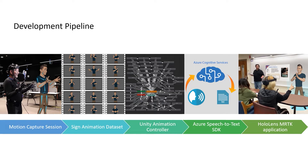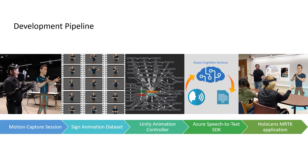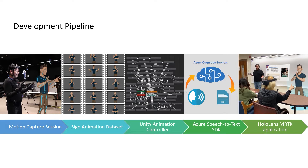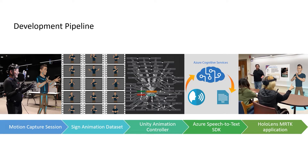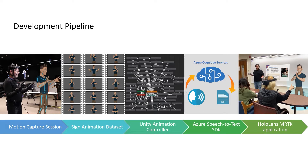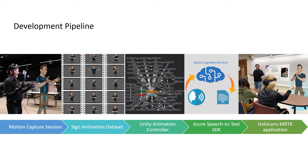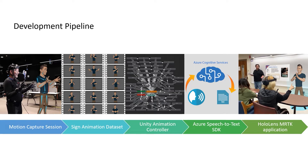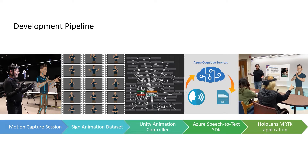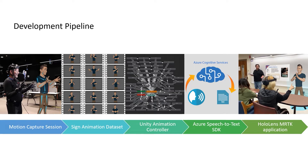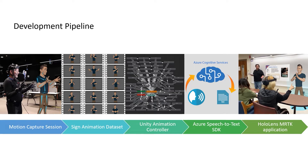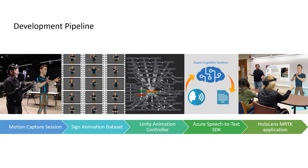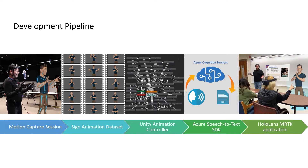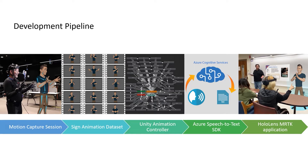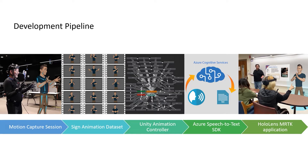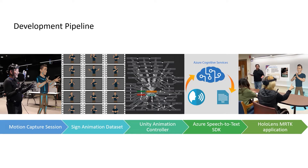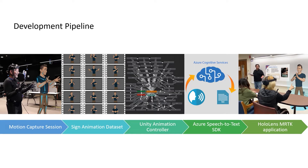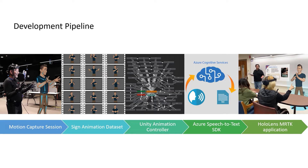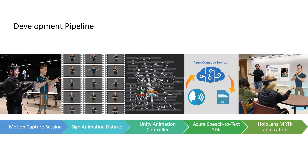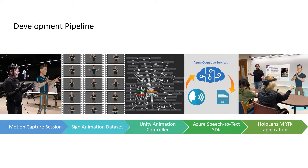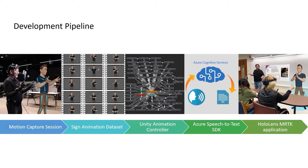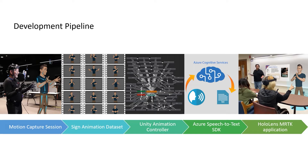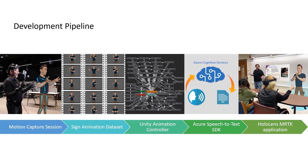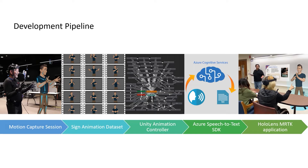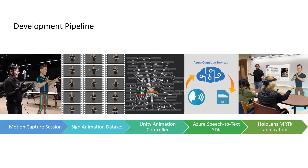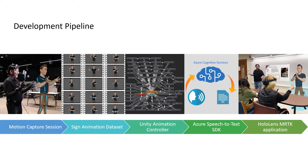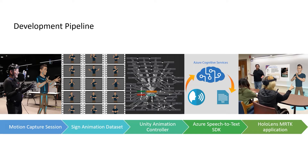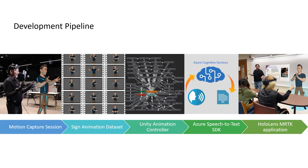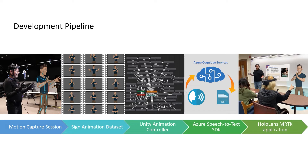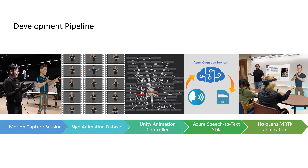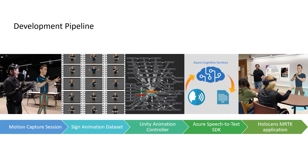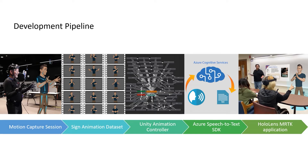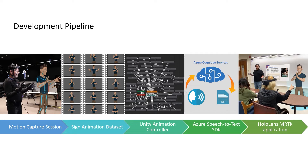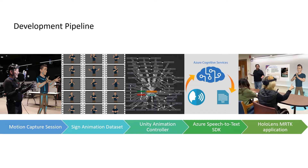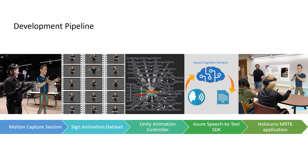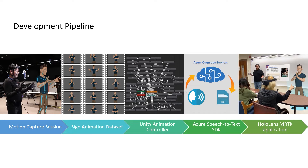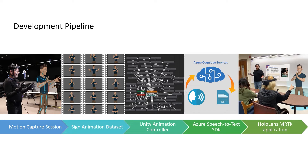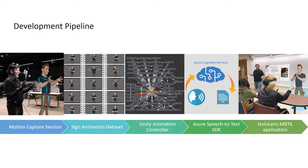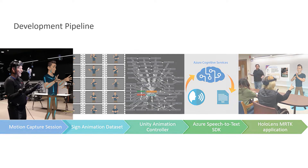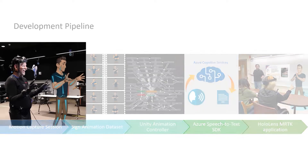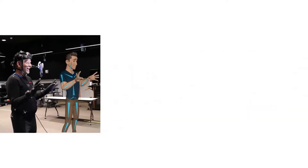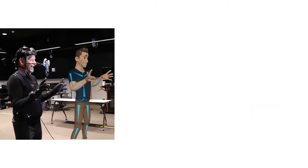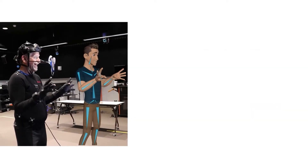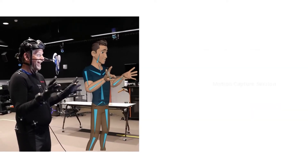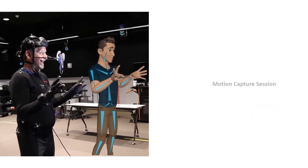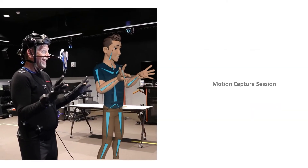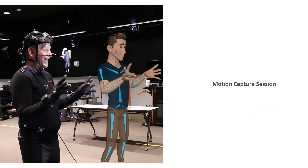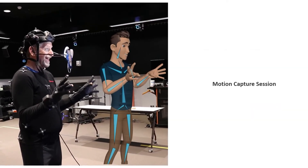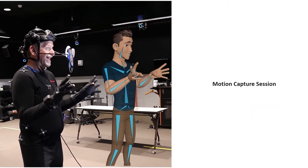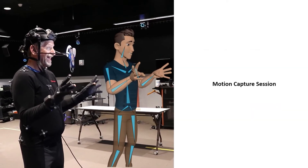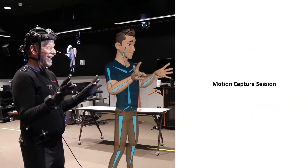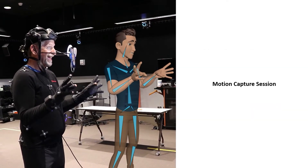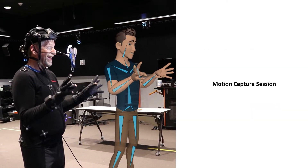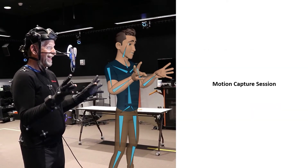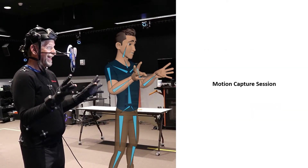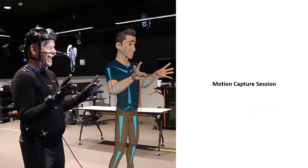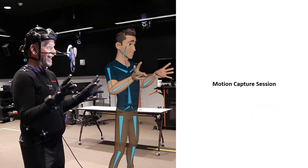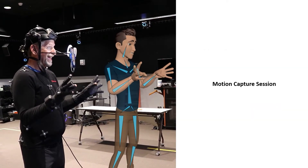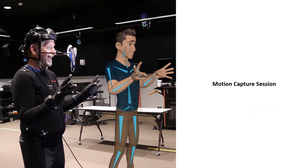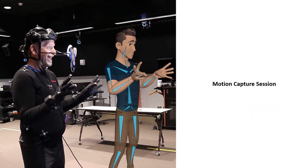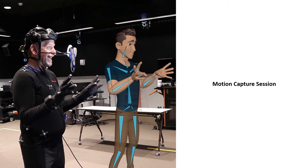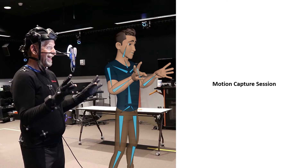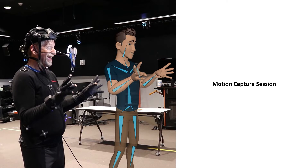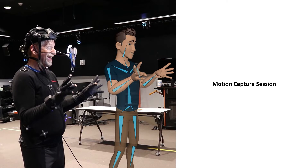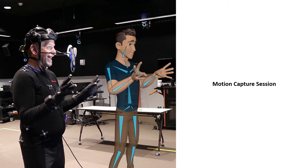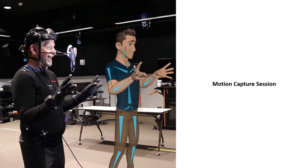system through Unity with Microsoft Mixed Reality Toolkit. To ensure the quality of signing animation on the holographic